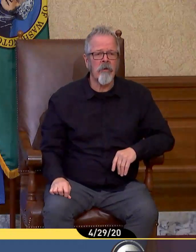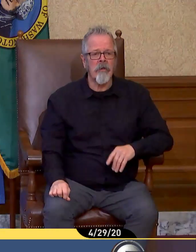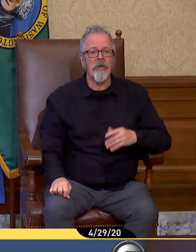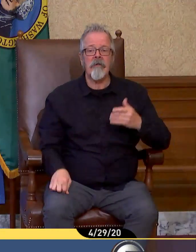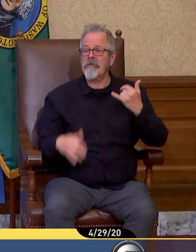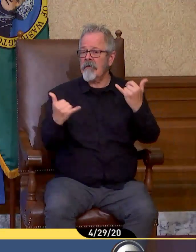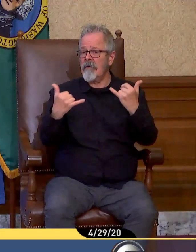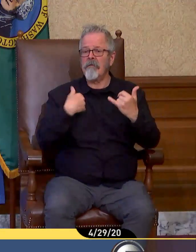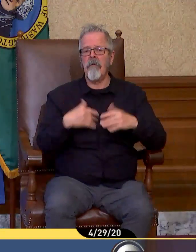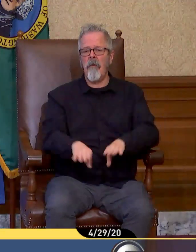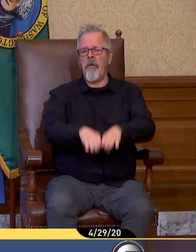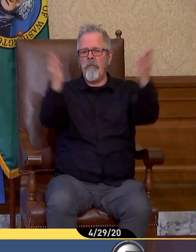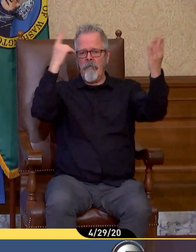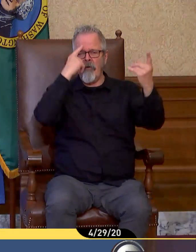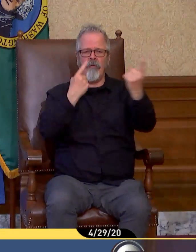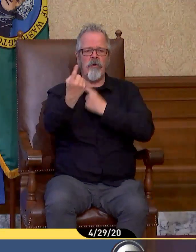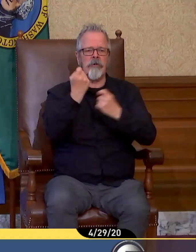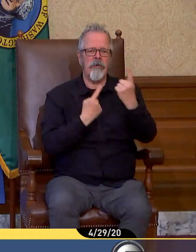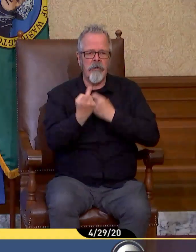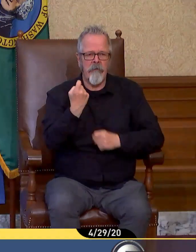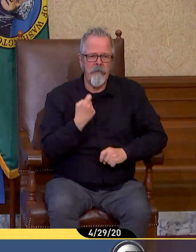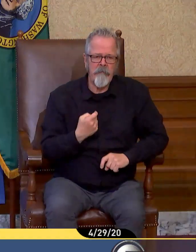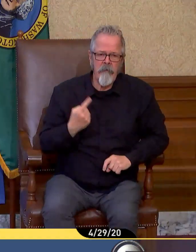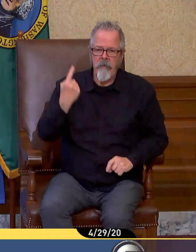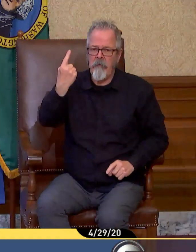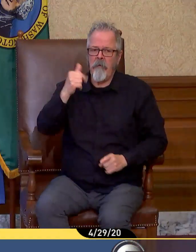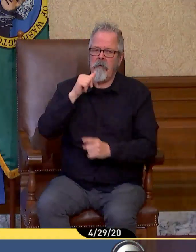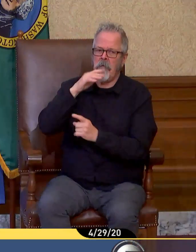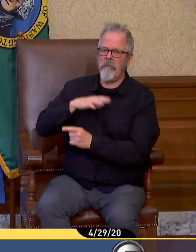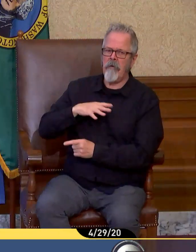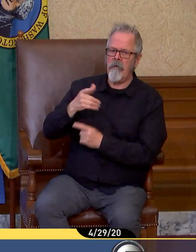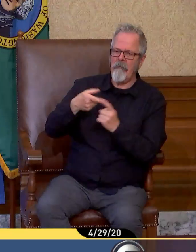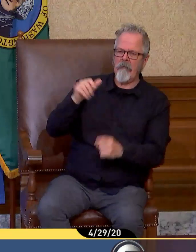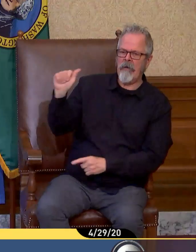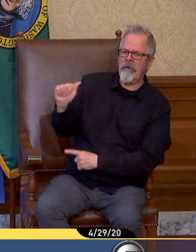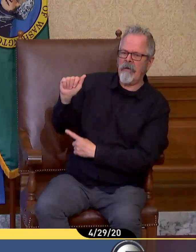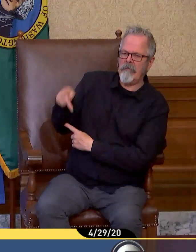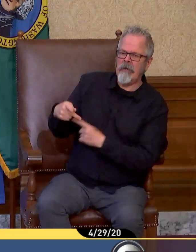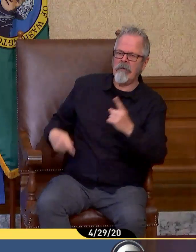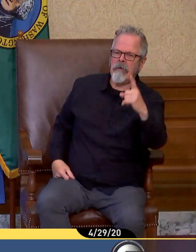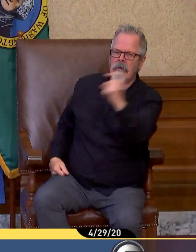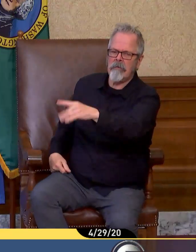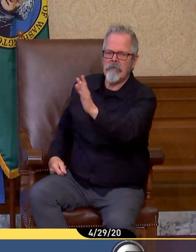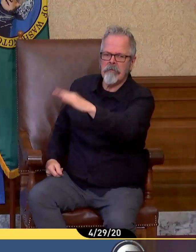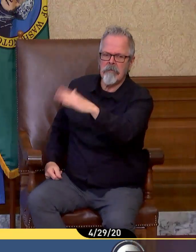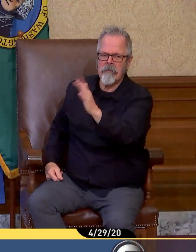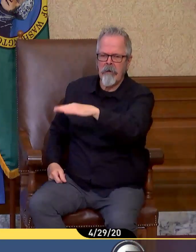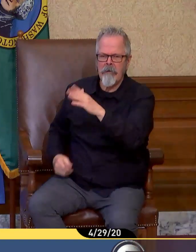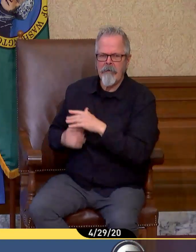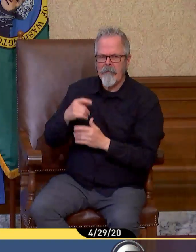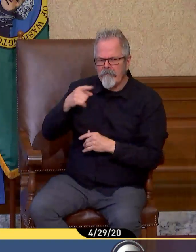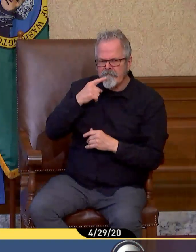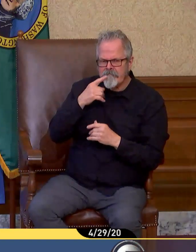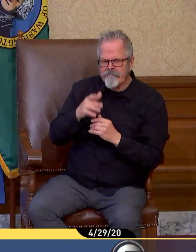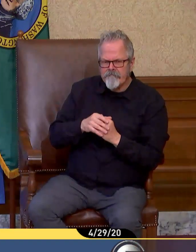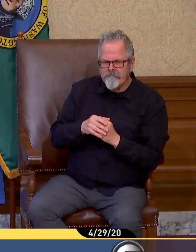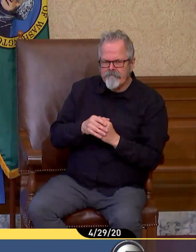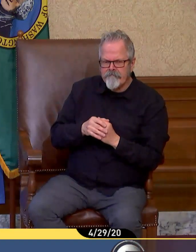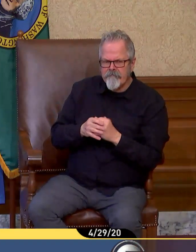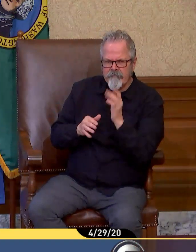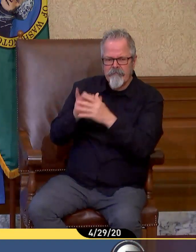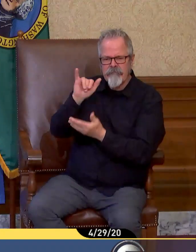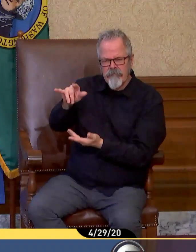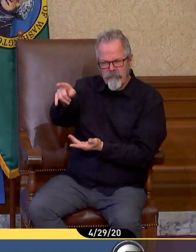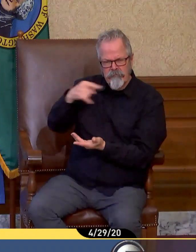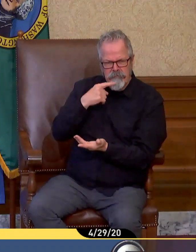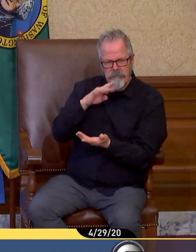comes from Rachel. You mentioned the current antigen test that could be done, but is there a number between the 4,600 that are currently being done daily